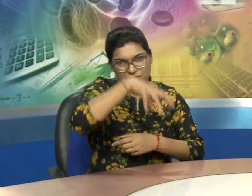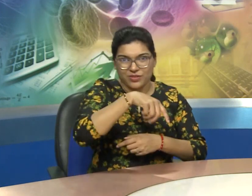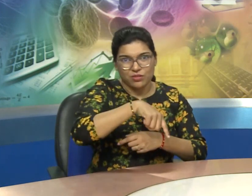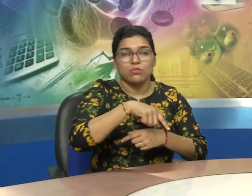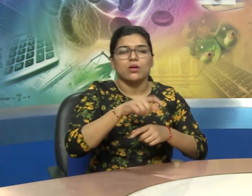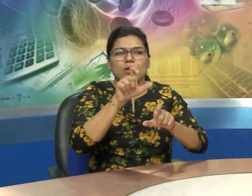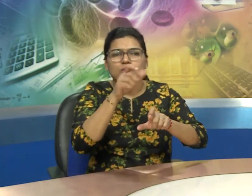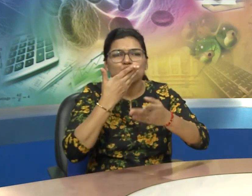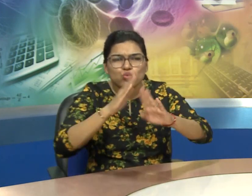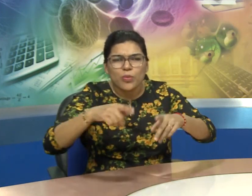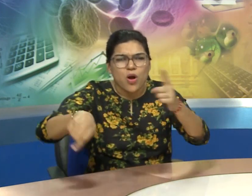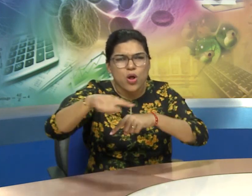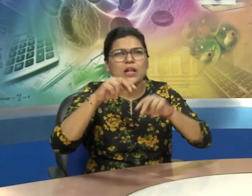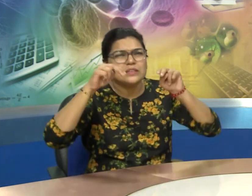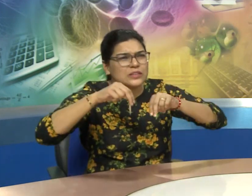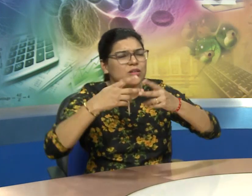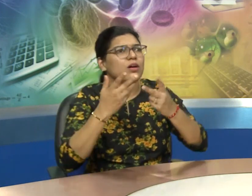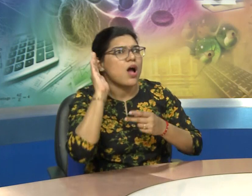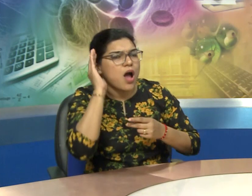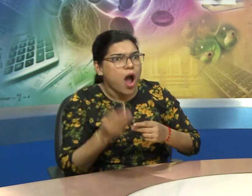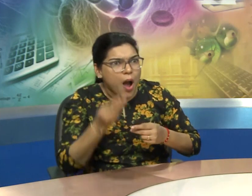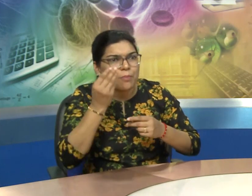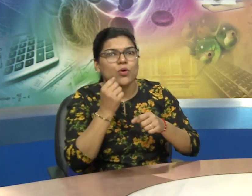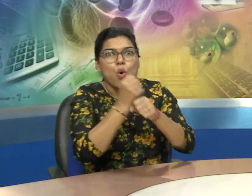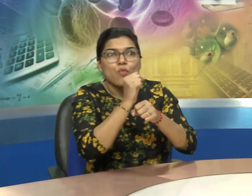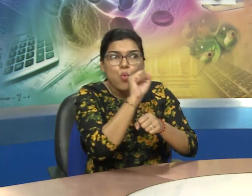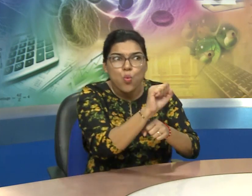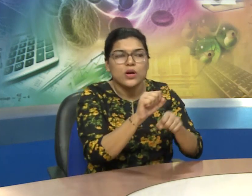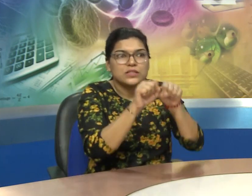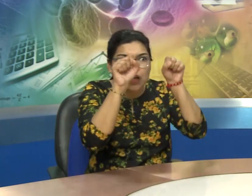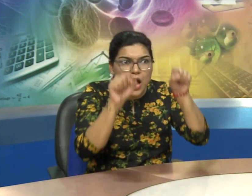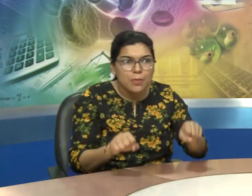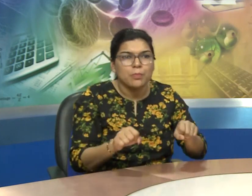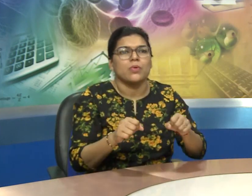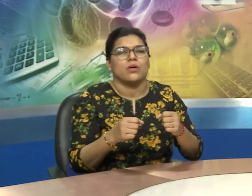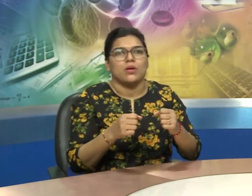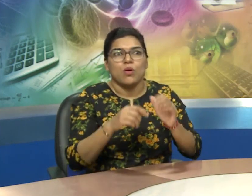of National Library, is to provide service to the government.